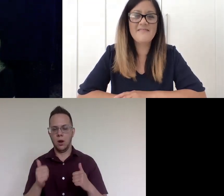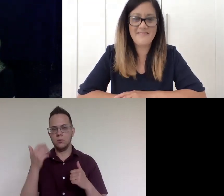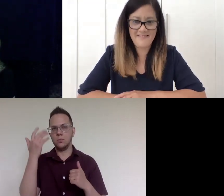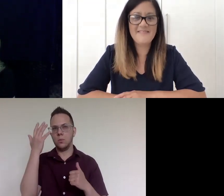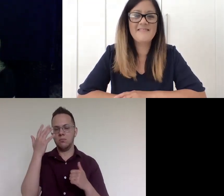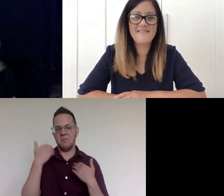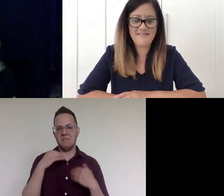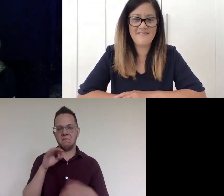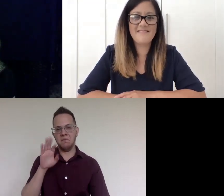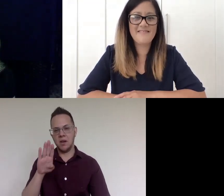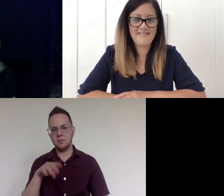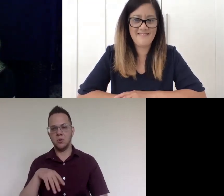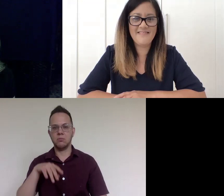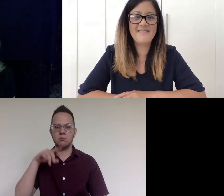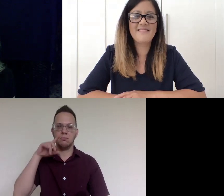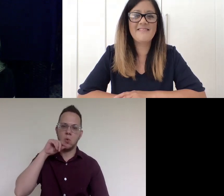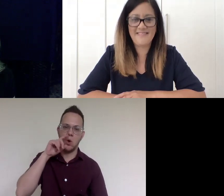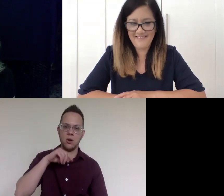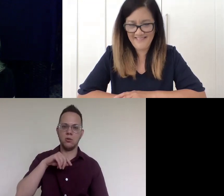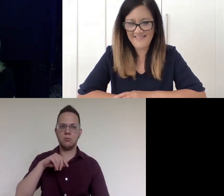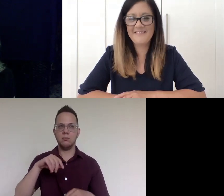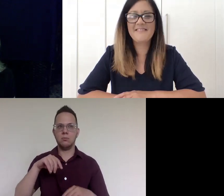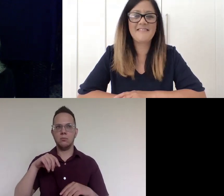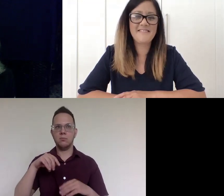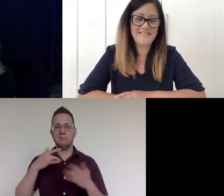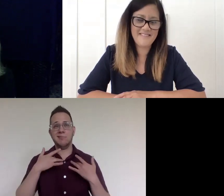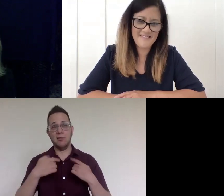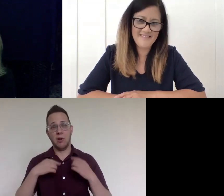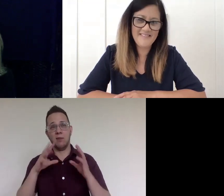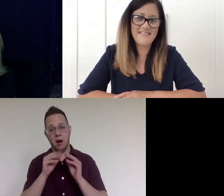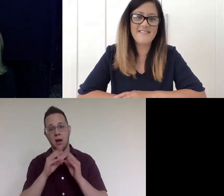Hearing Losses, and that group is right on Facebook.